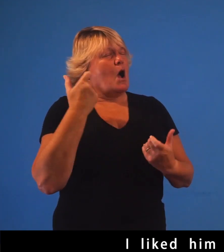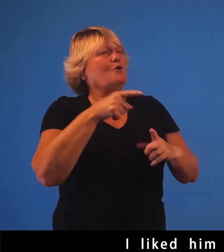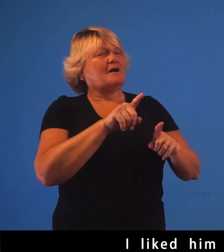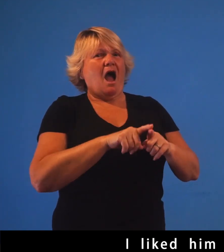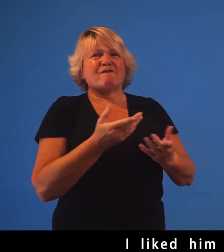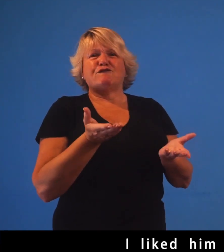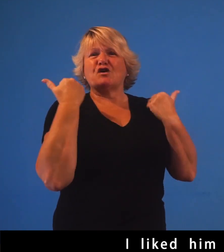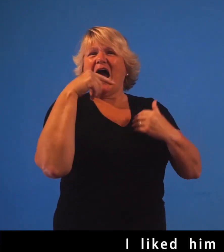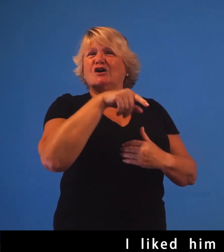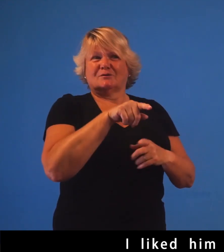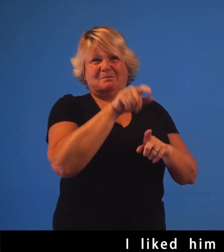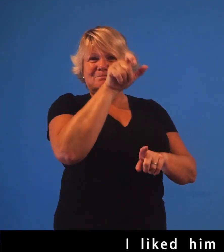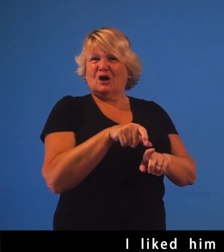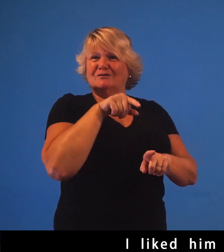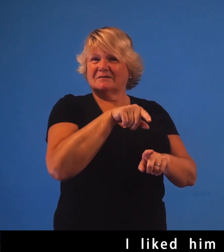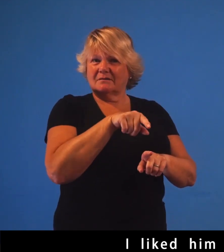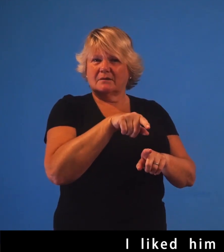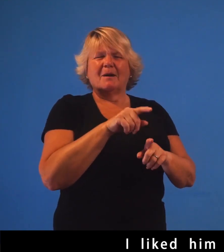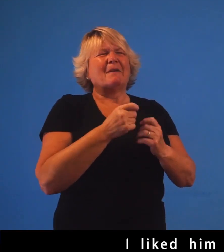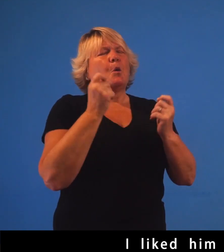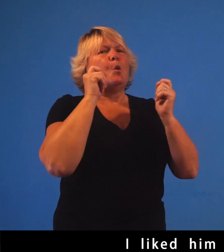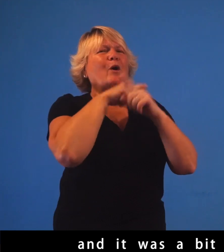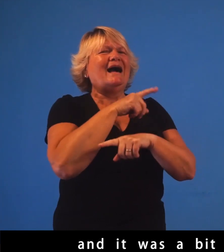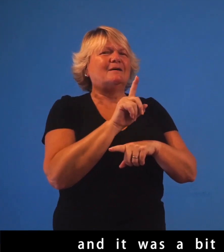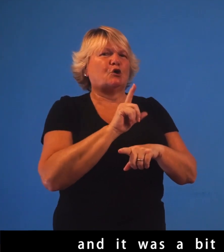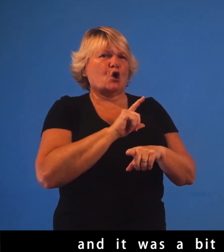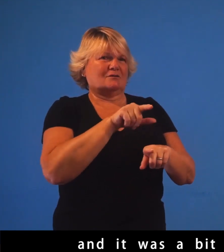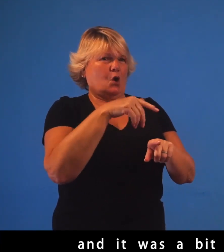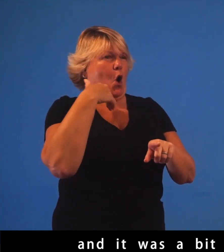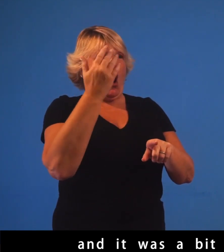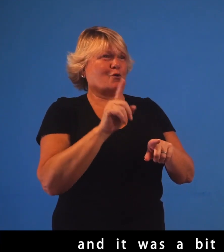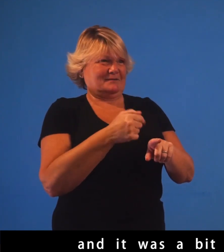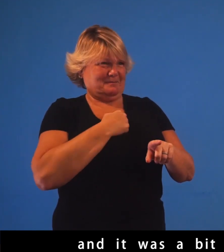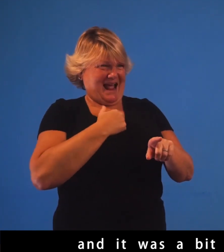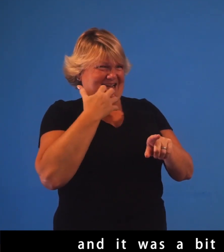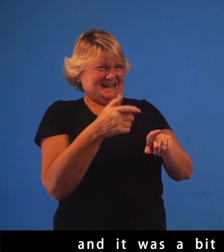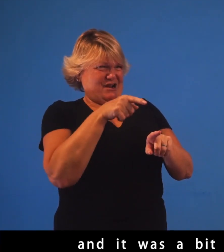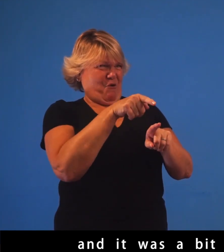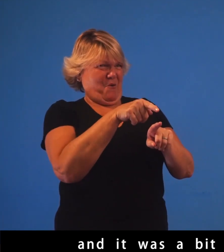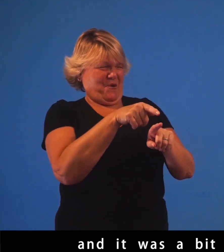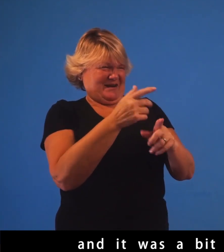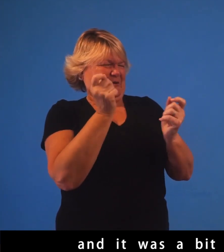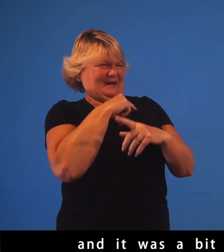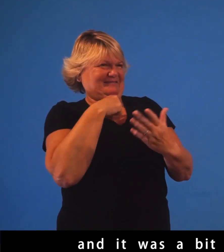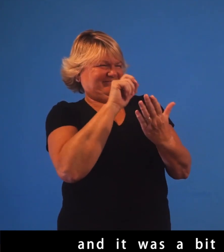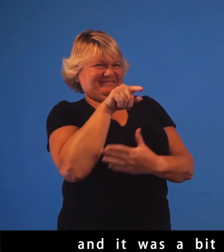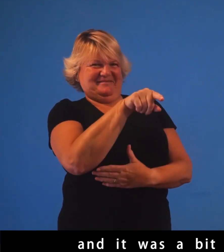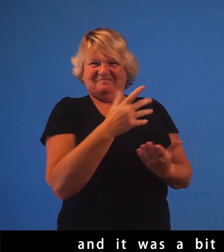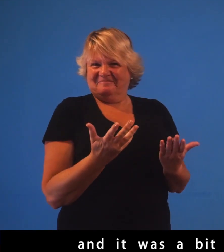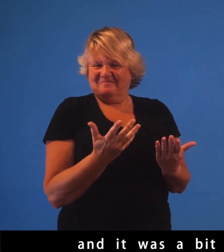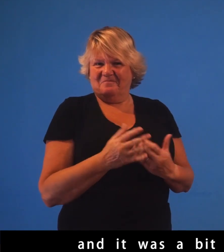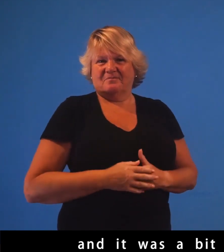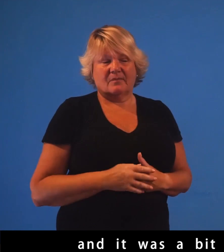I liked him a lot and found him refreshing as a person, and it was a bit of a weird experience because he'd always been a hero of